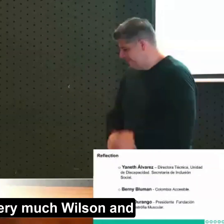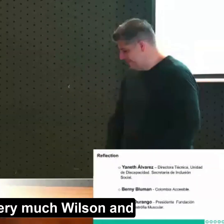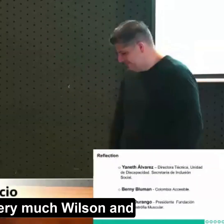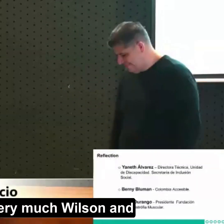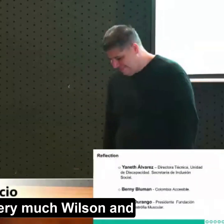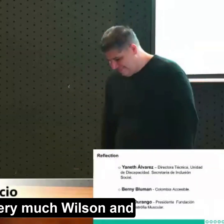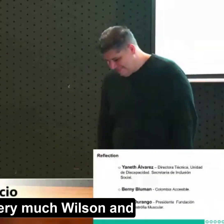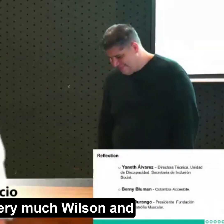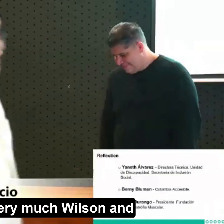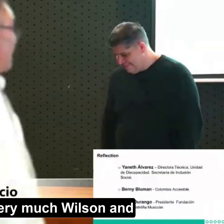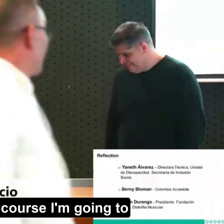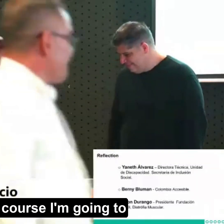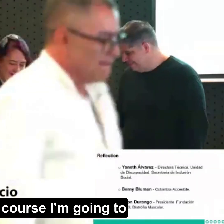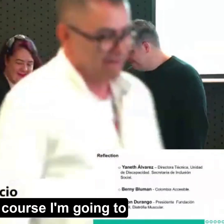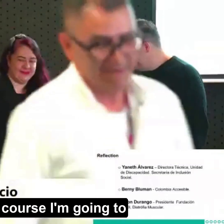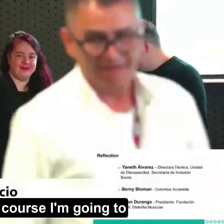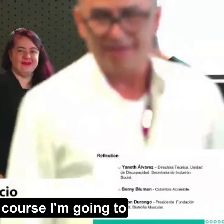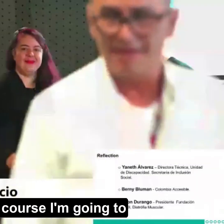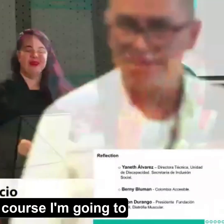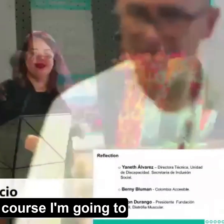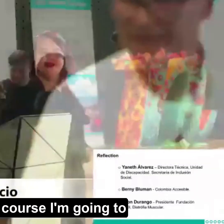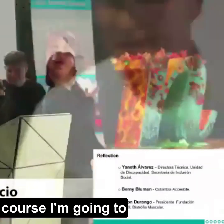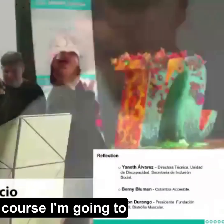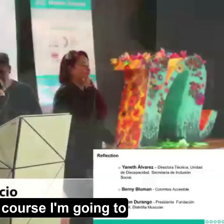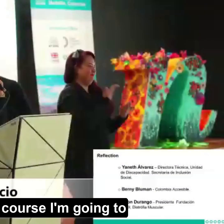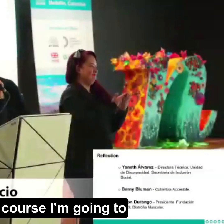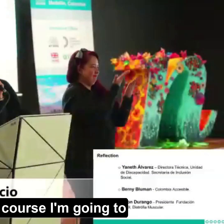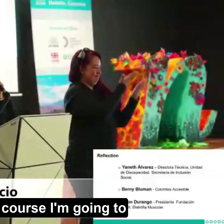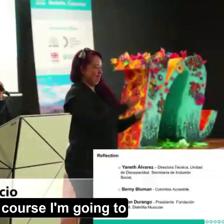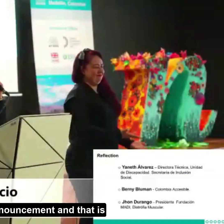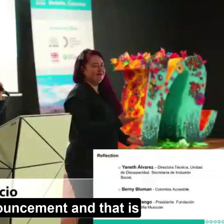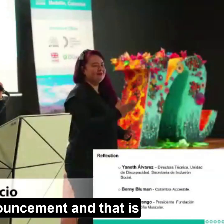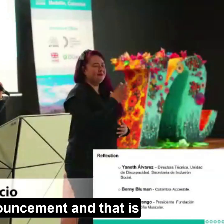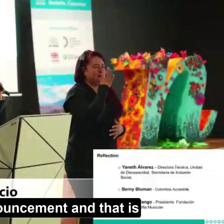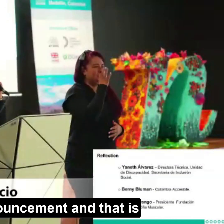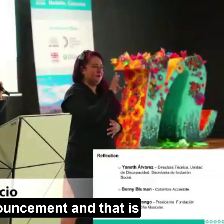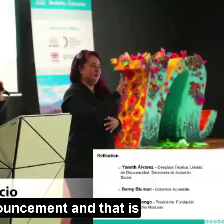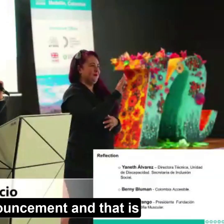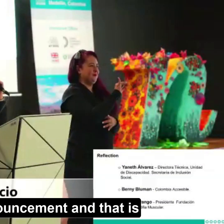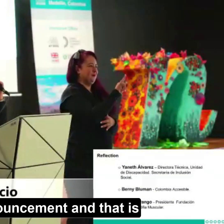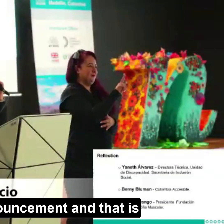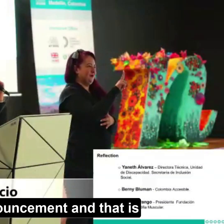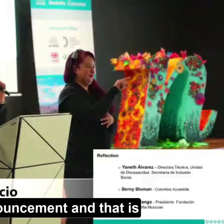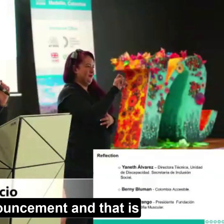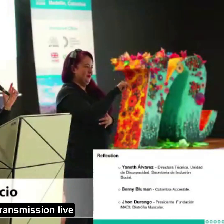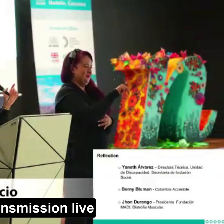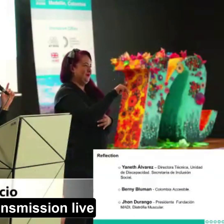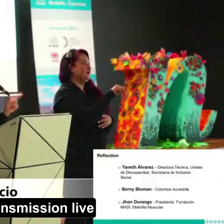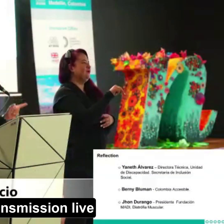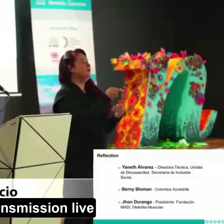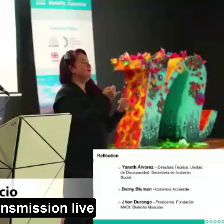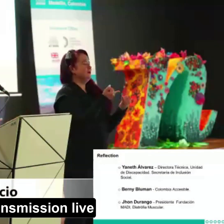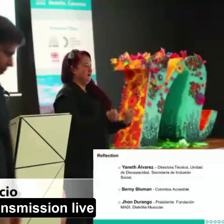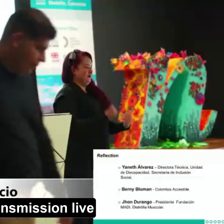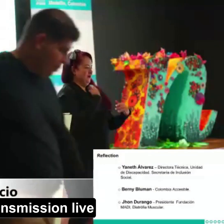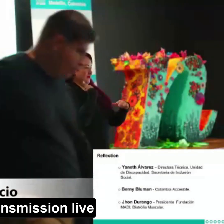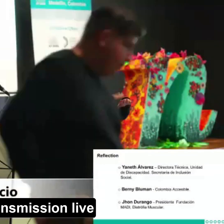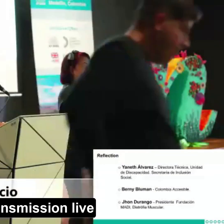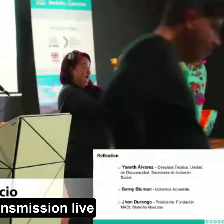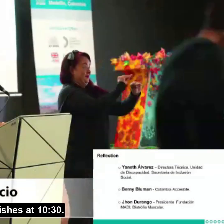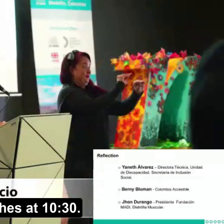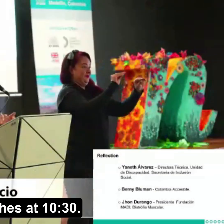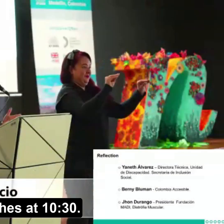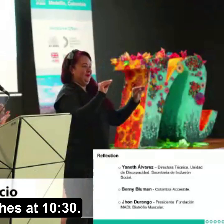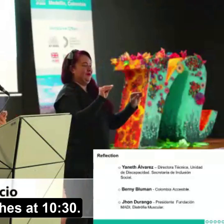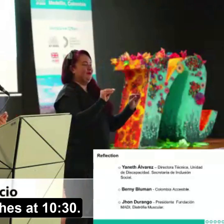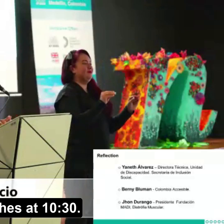Thank you very much, Wilson, and the team, of course. I'm going to make an announcement, and that is our transmission